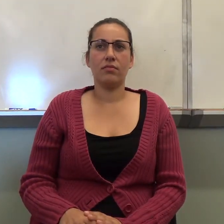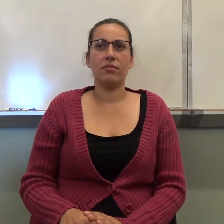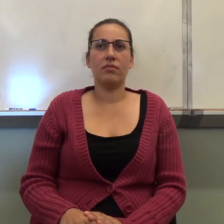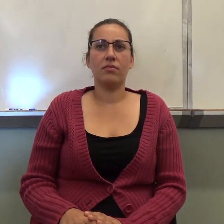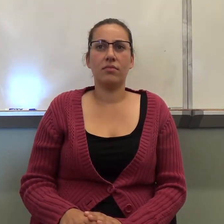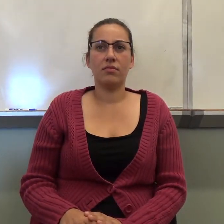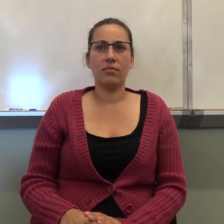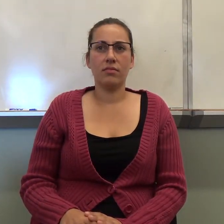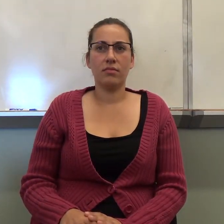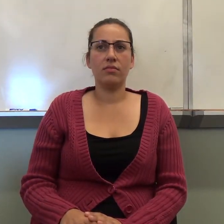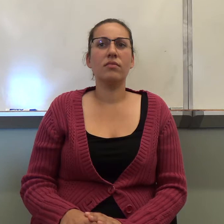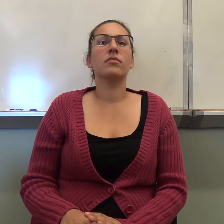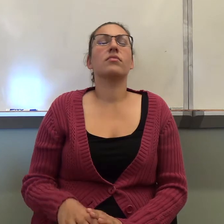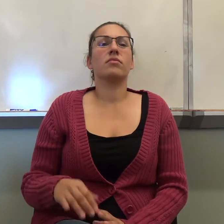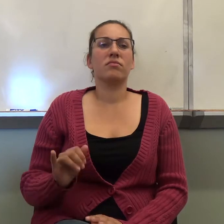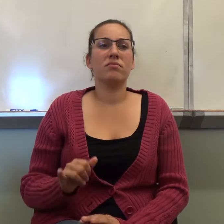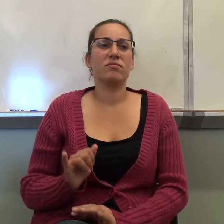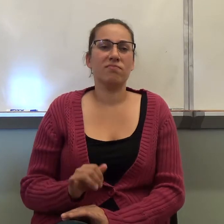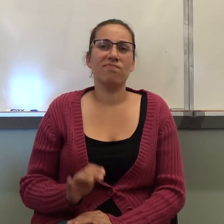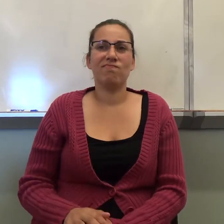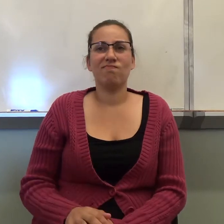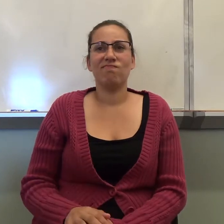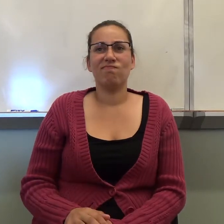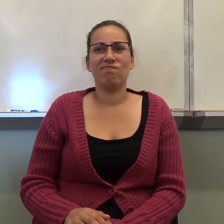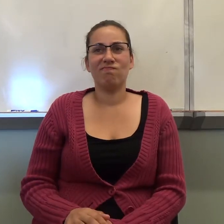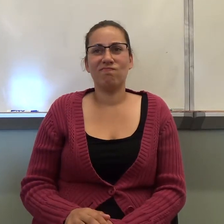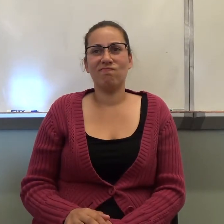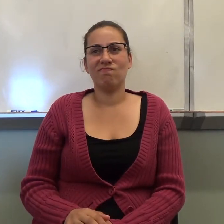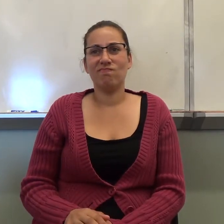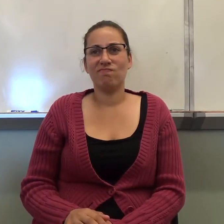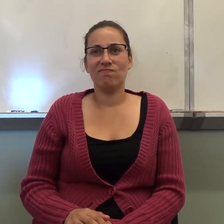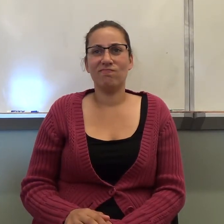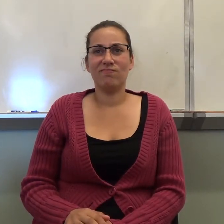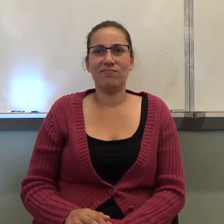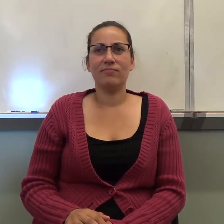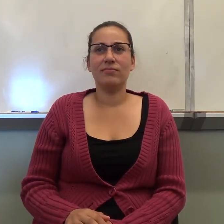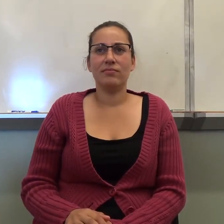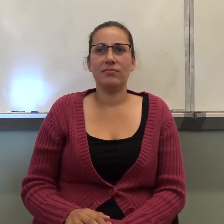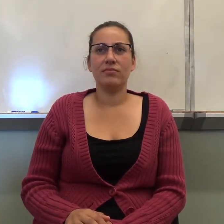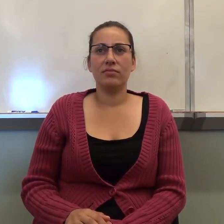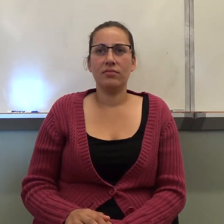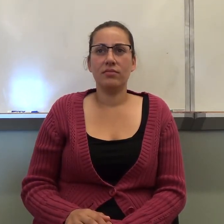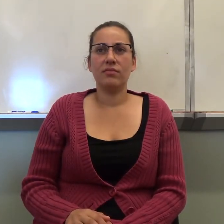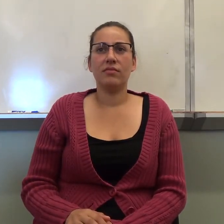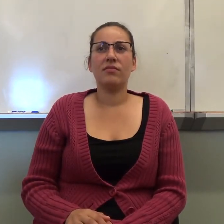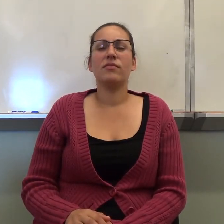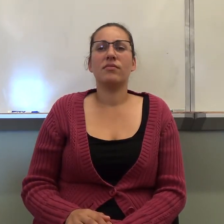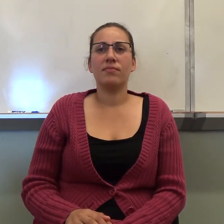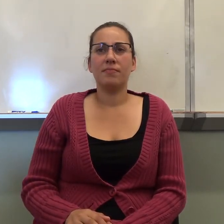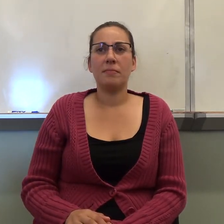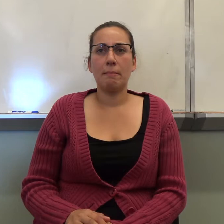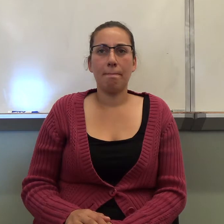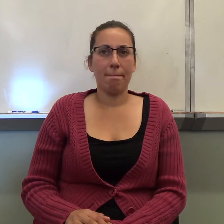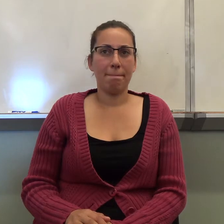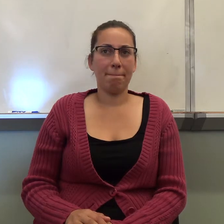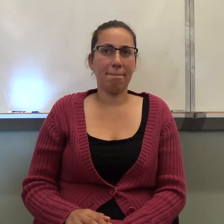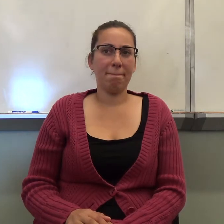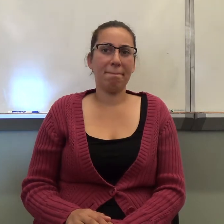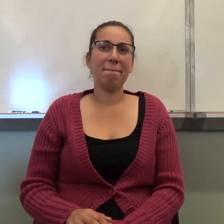Decimal coefficients. Actually, in the real world, most of the measurements made in time and space in the real world are decimal measurements.